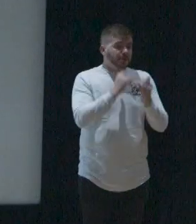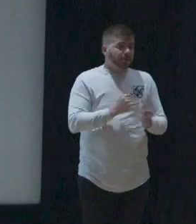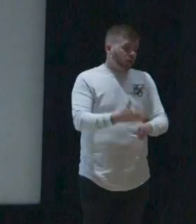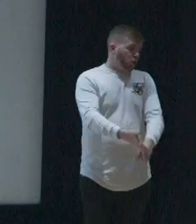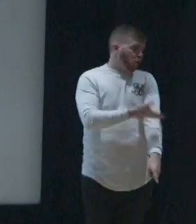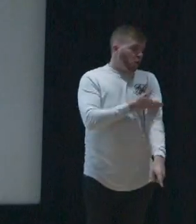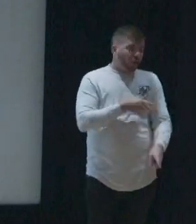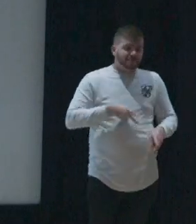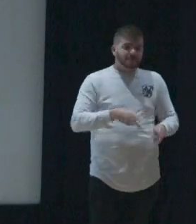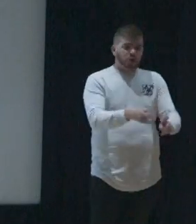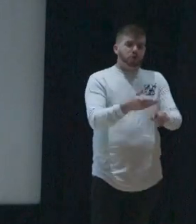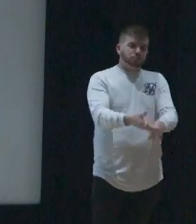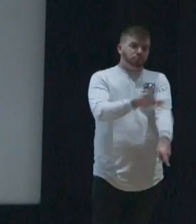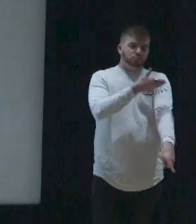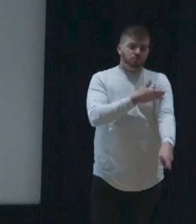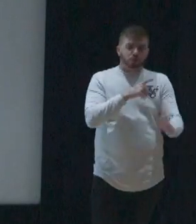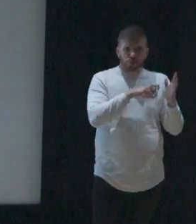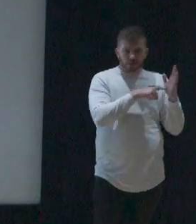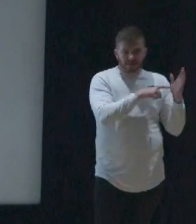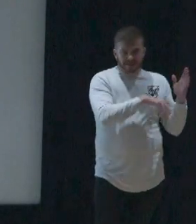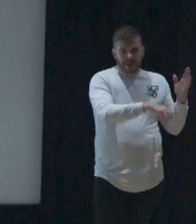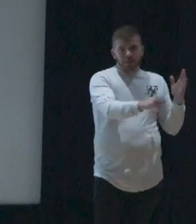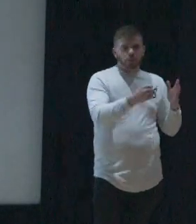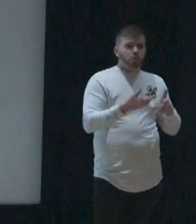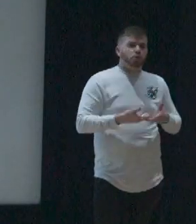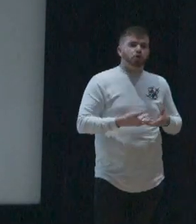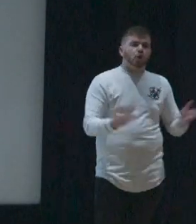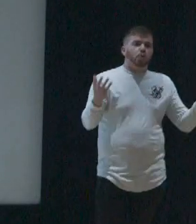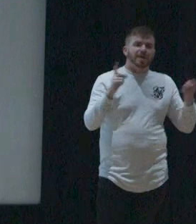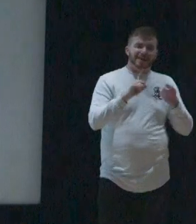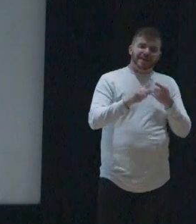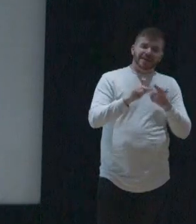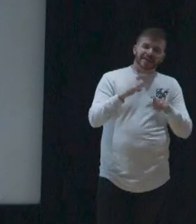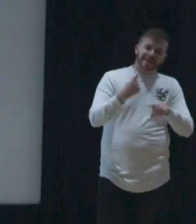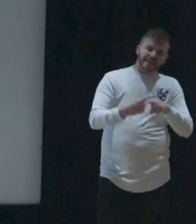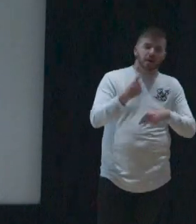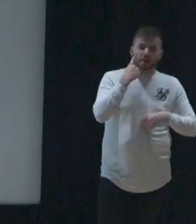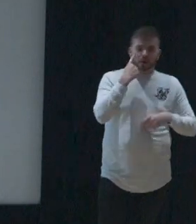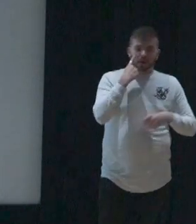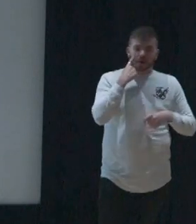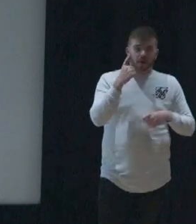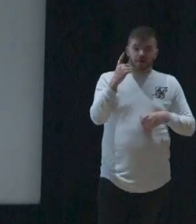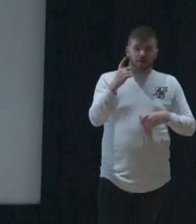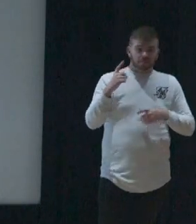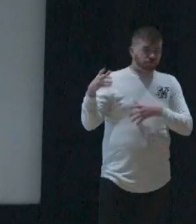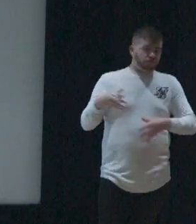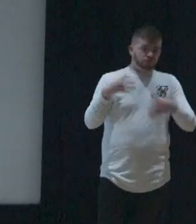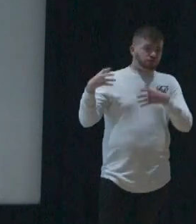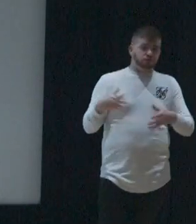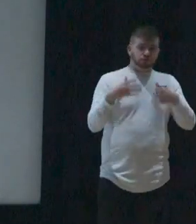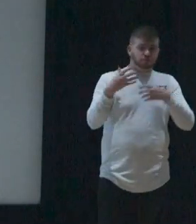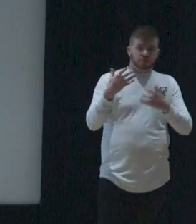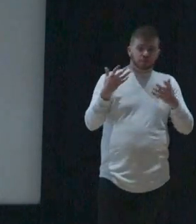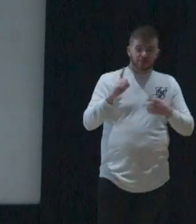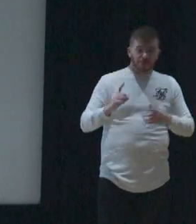version of the game very early on by taking it to shows. We took it to places like AdvX and watched scores of people play it. And we very